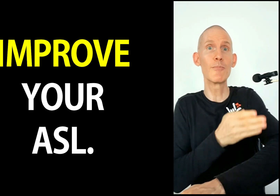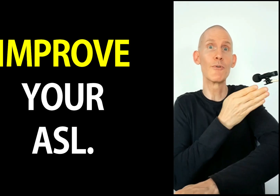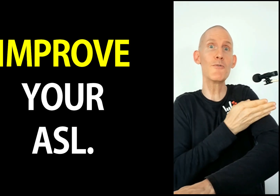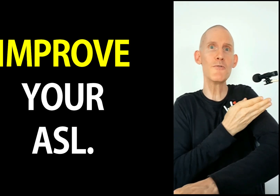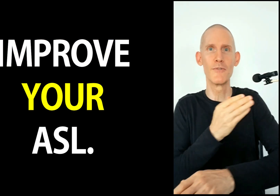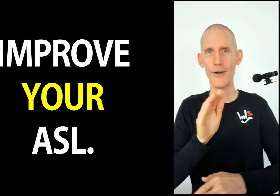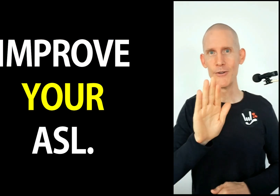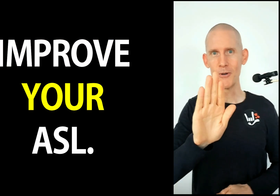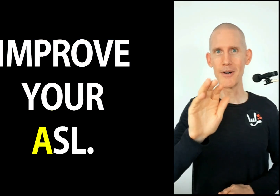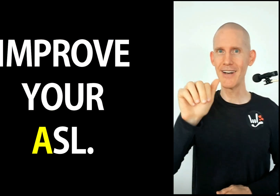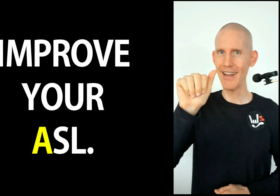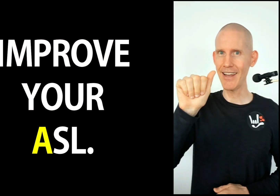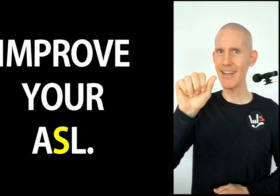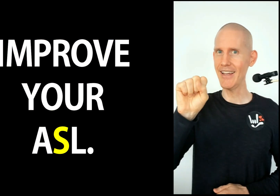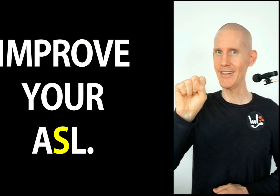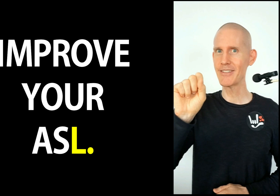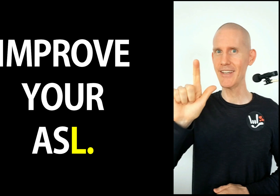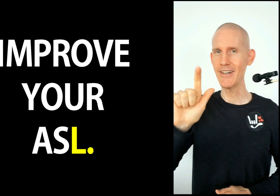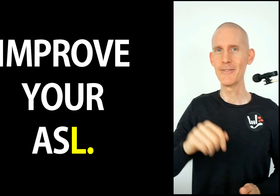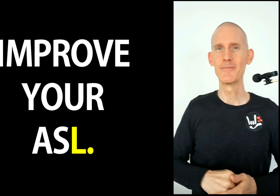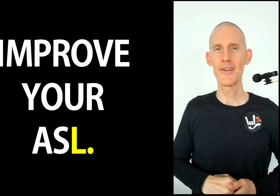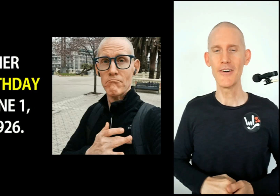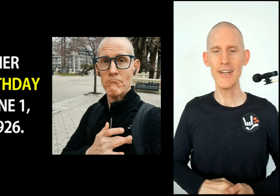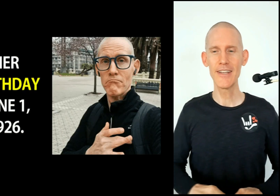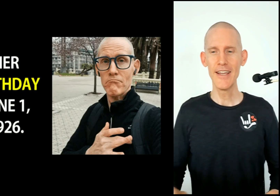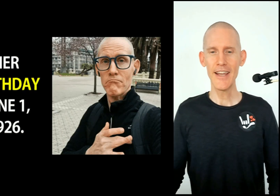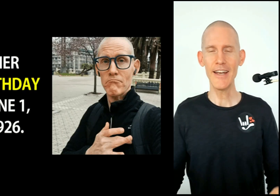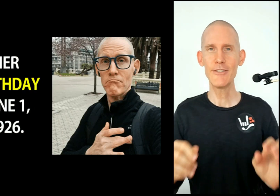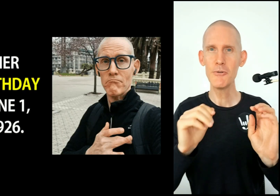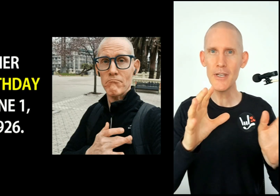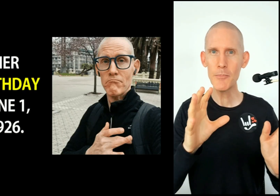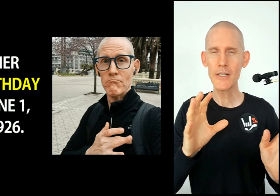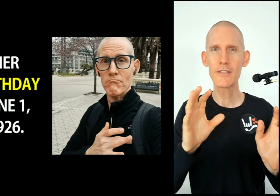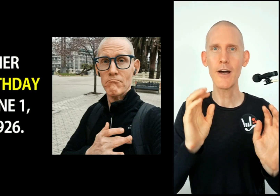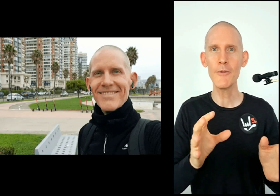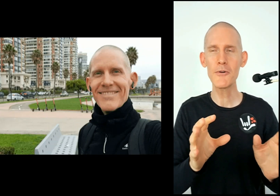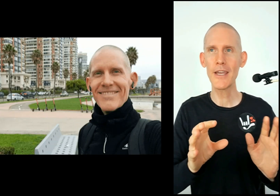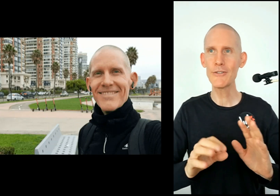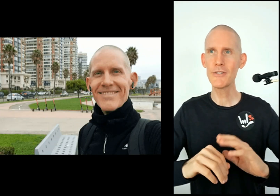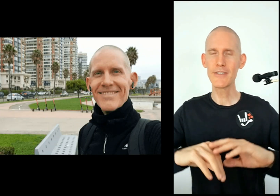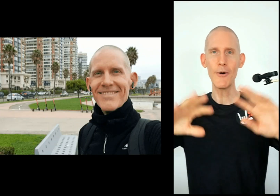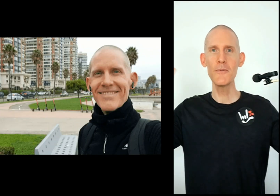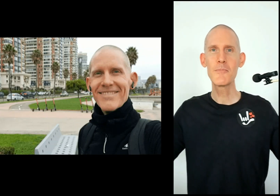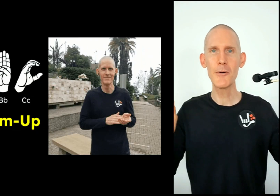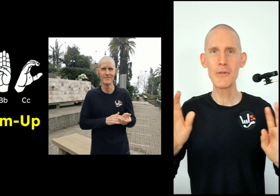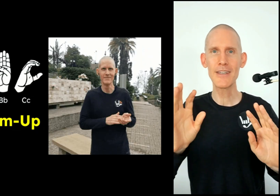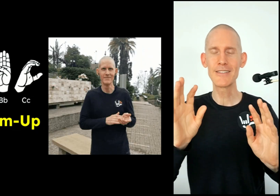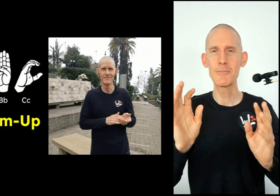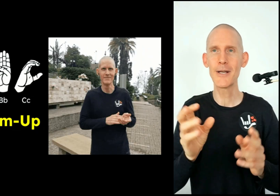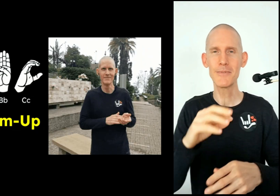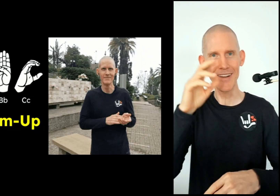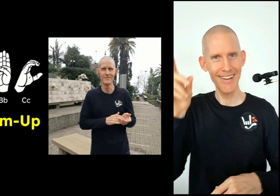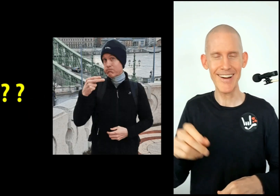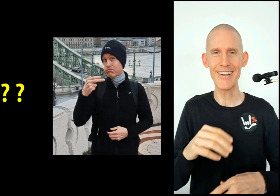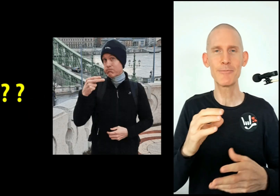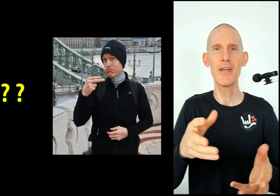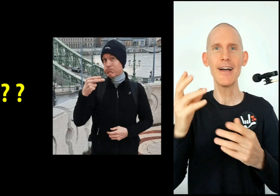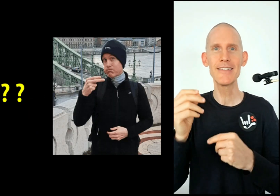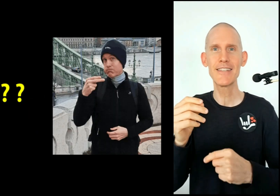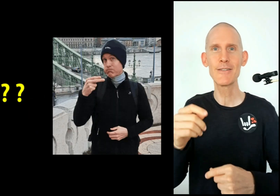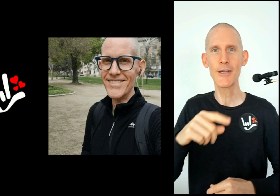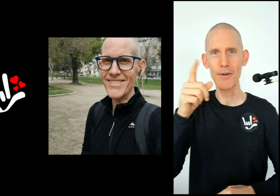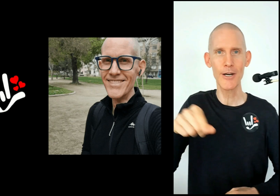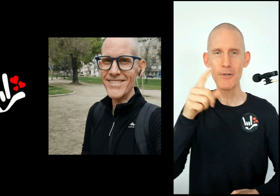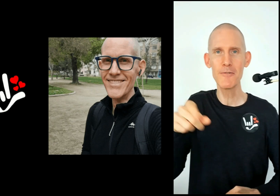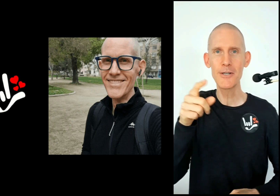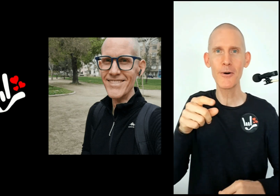say improve your ASL. All right, and it's unique because it's on location, it's out in the public, and sometimes it's behind